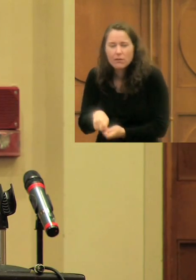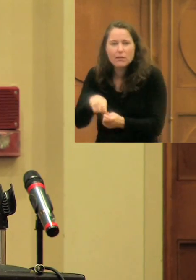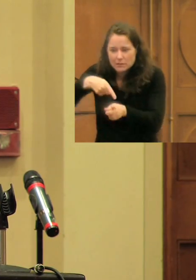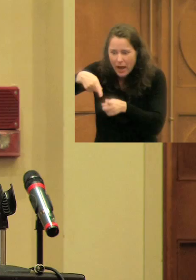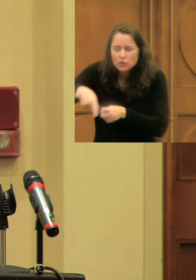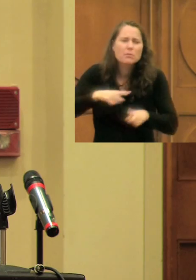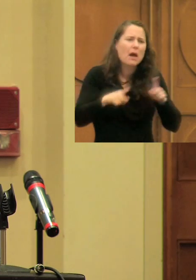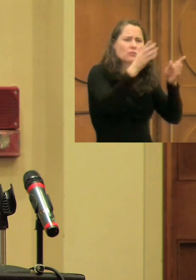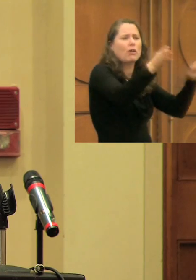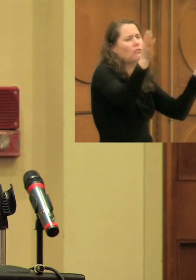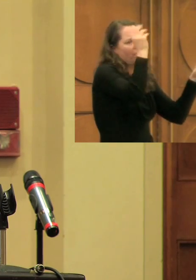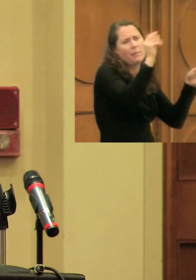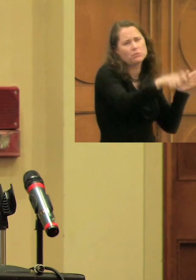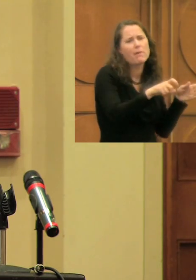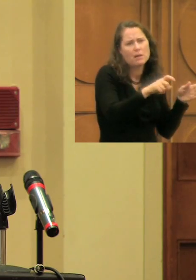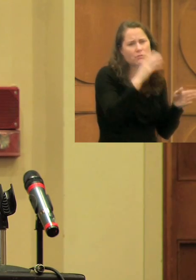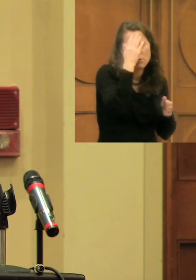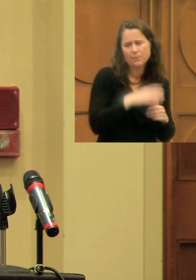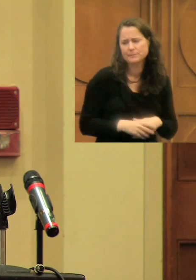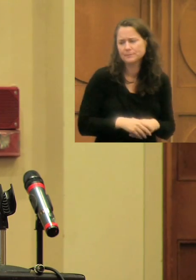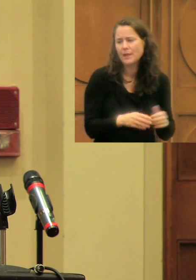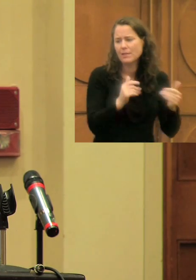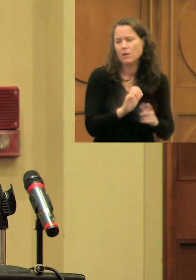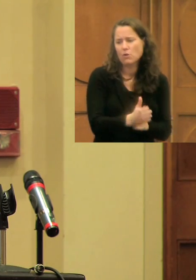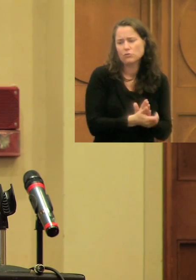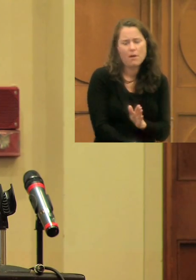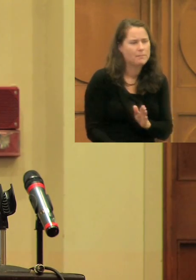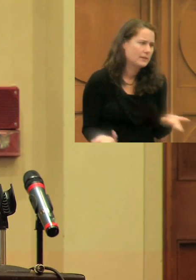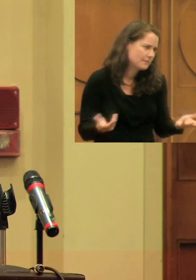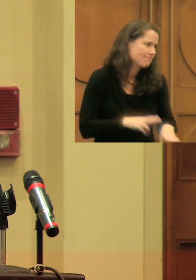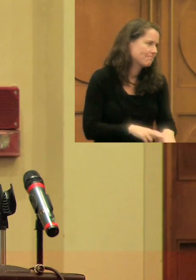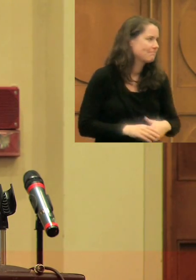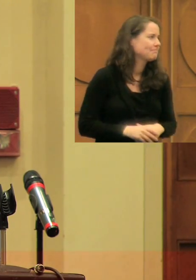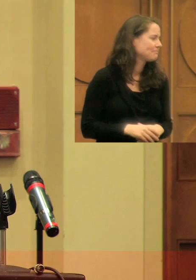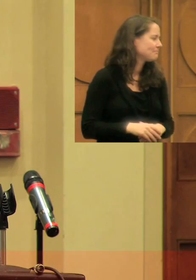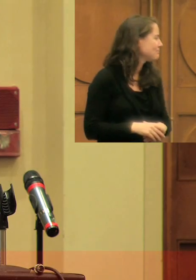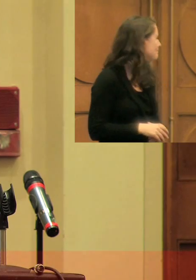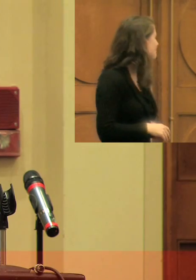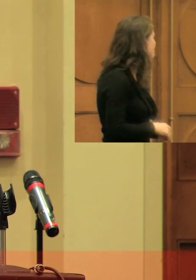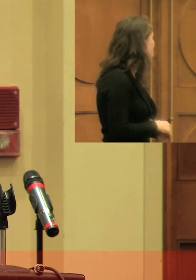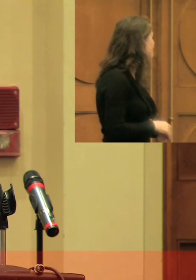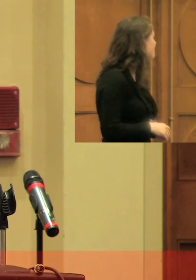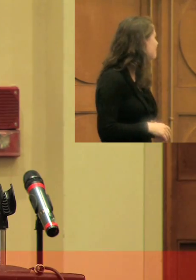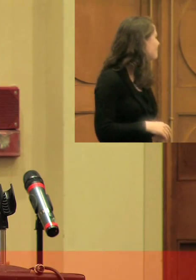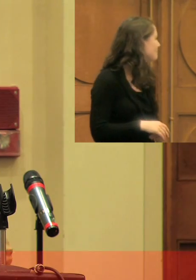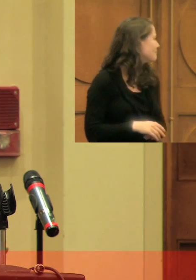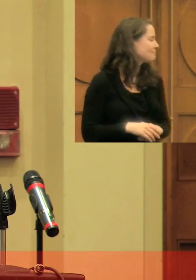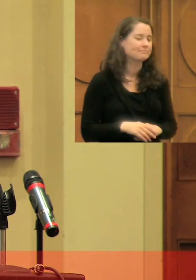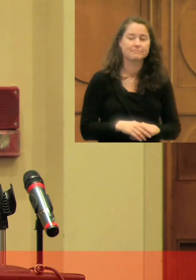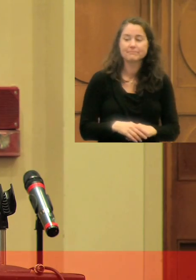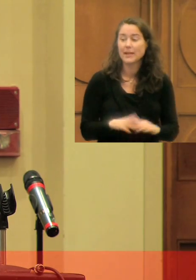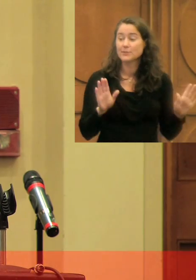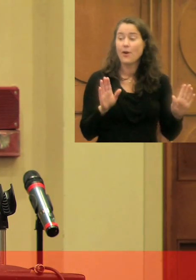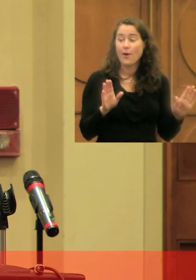esoteric specialties. And then cultural competency, of course. So we need to get certified, and